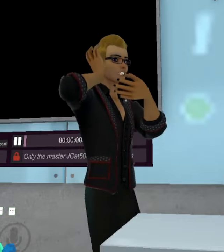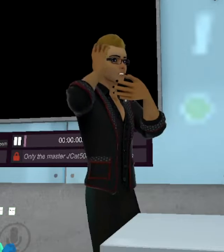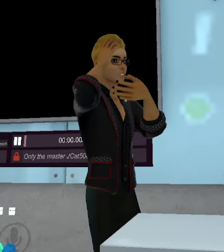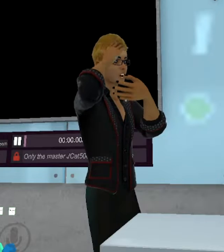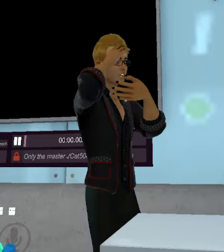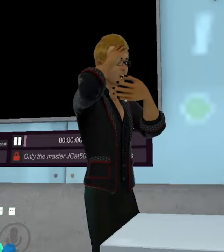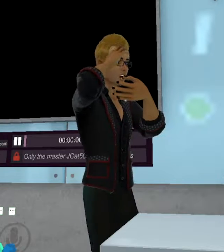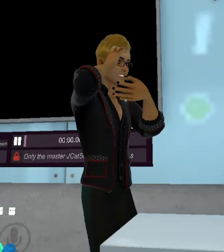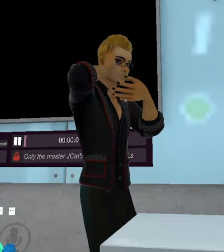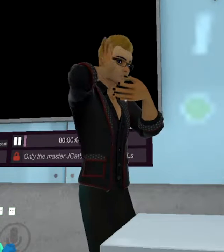trouble? Well,